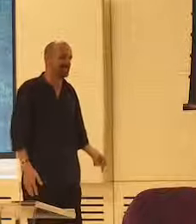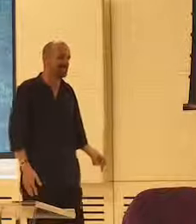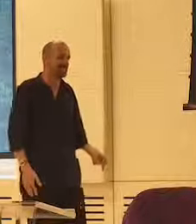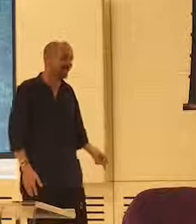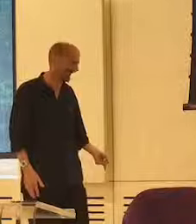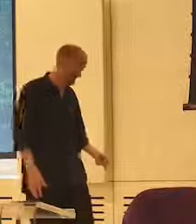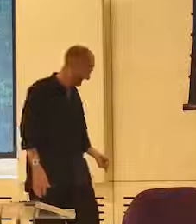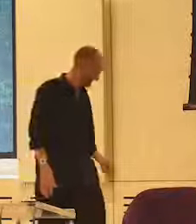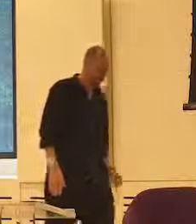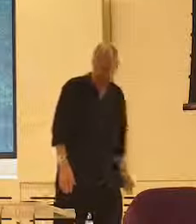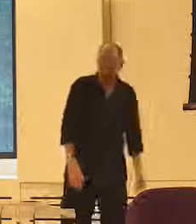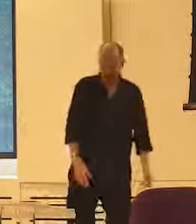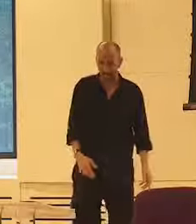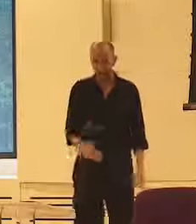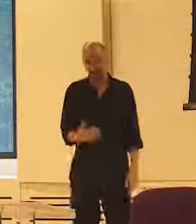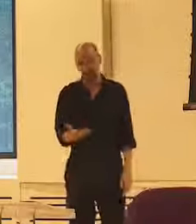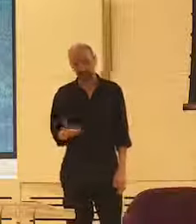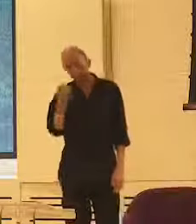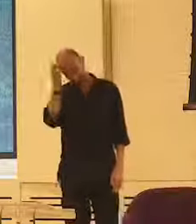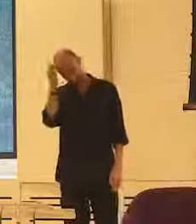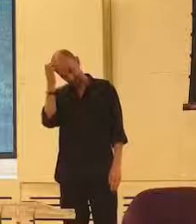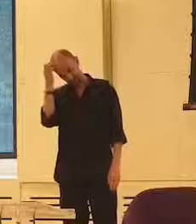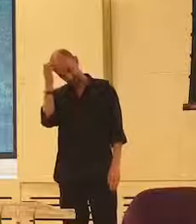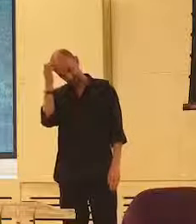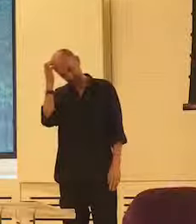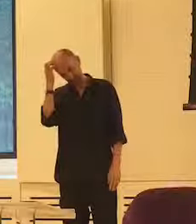Sorry, I don't have a magic wand in my bag.